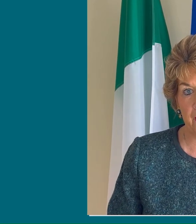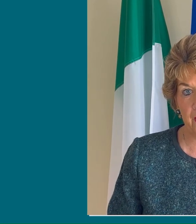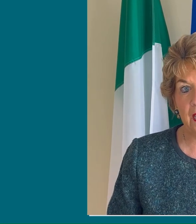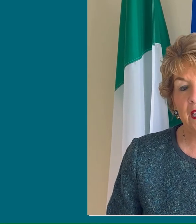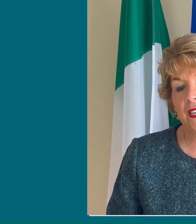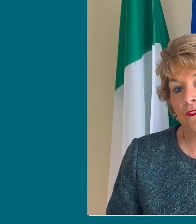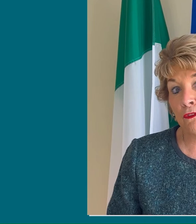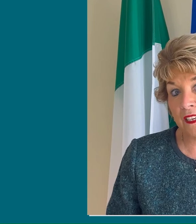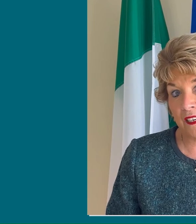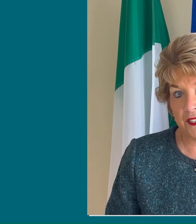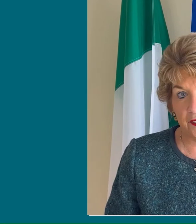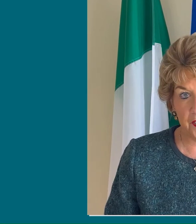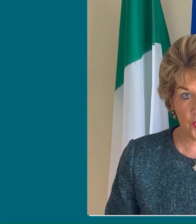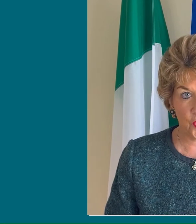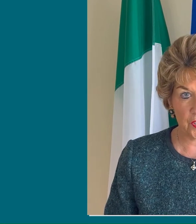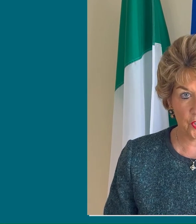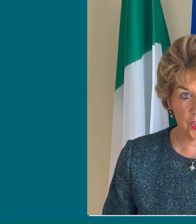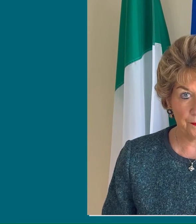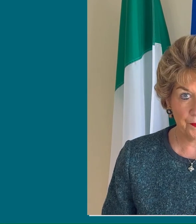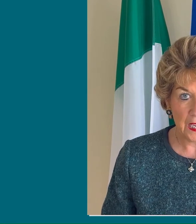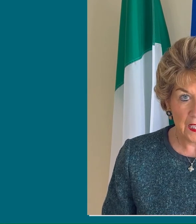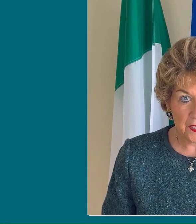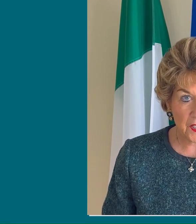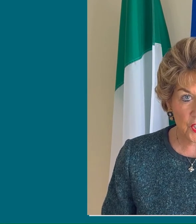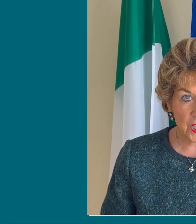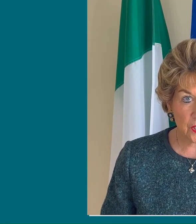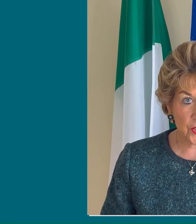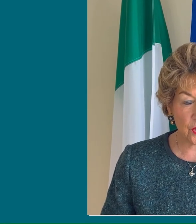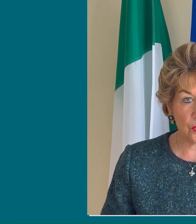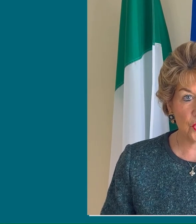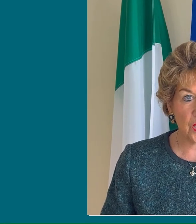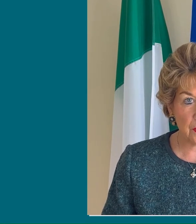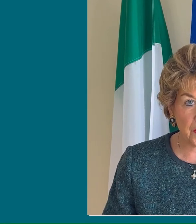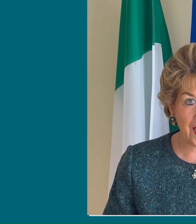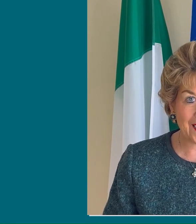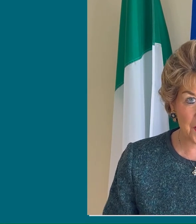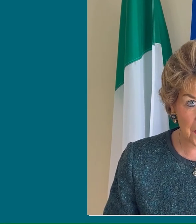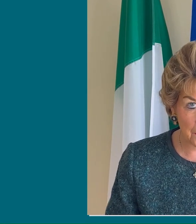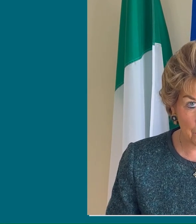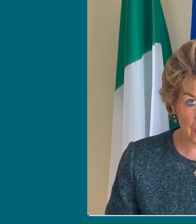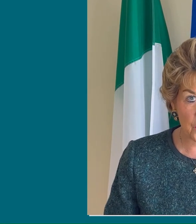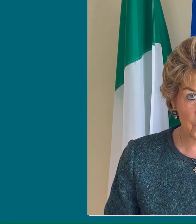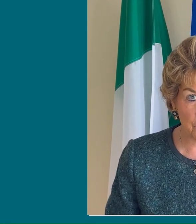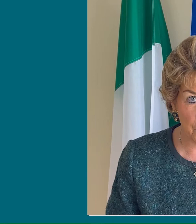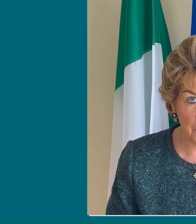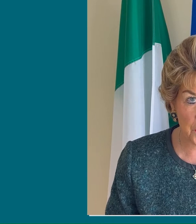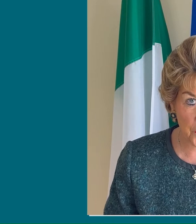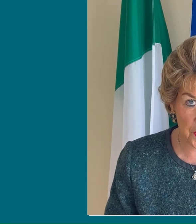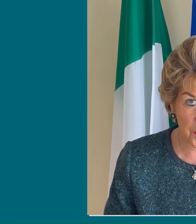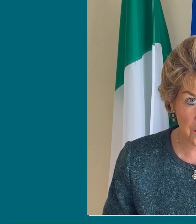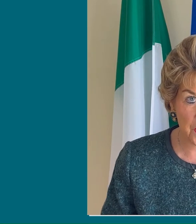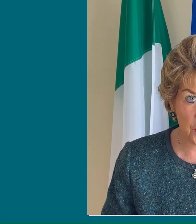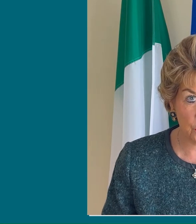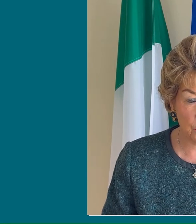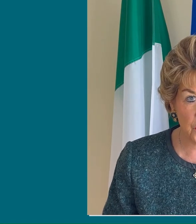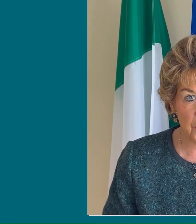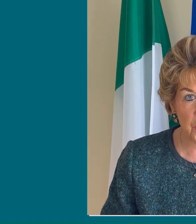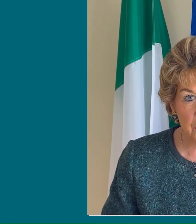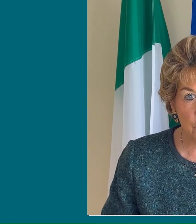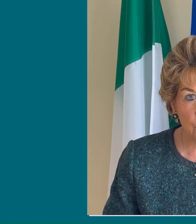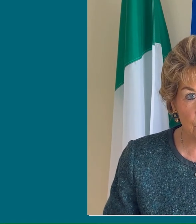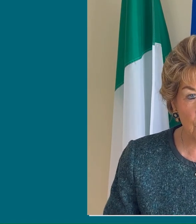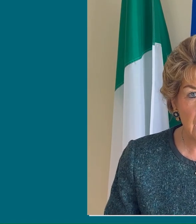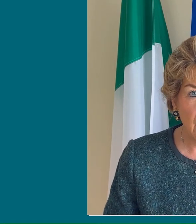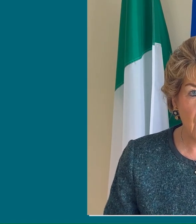to play in realising this strategy. 60 years ago, John F. Kennedy, President of the US, visited these shores, and